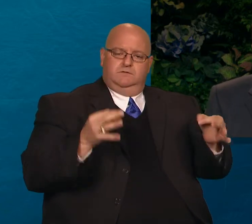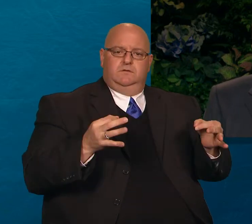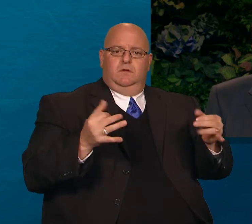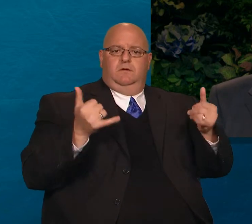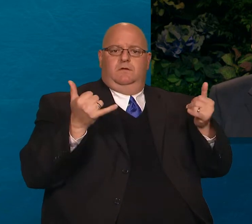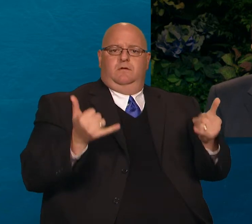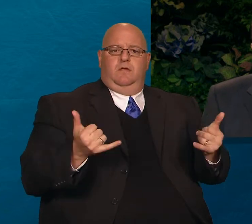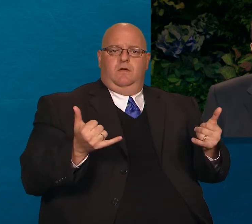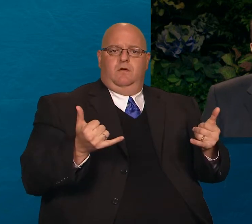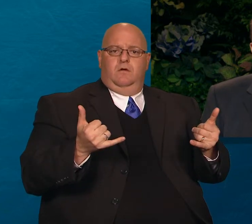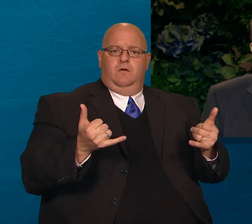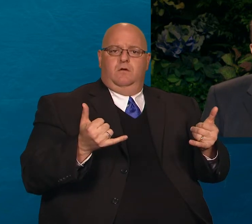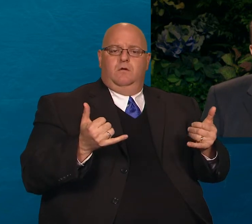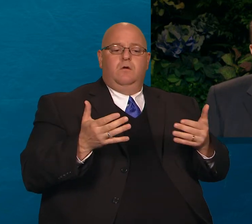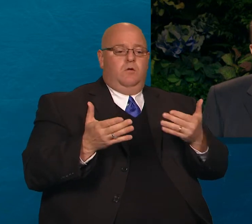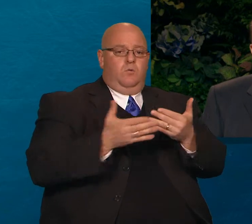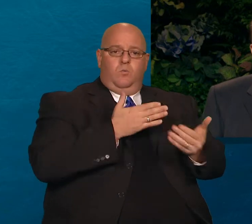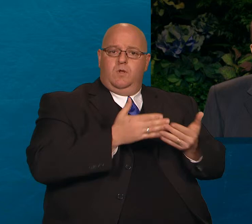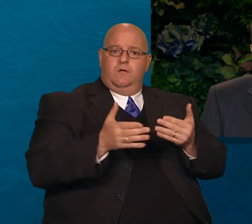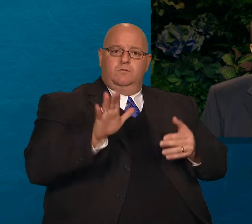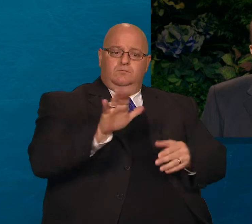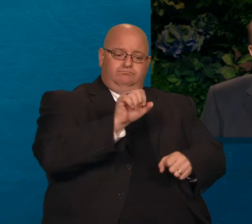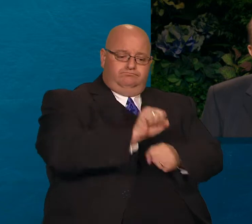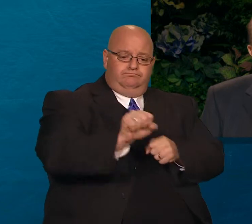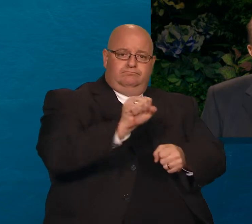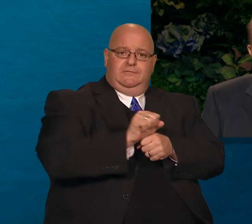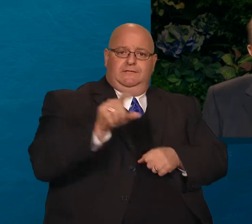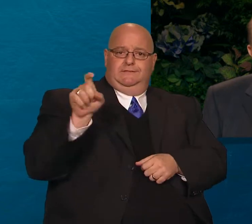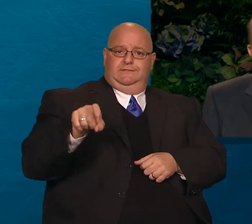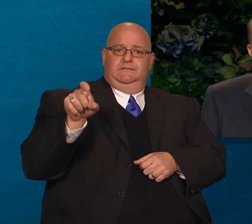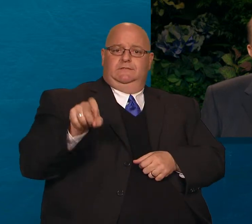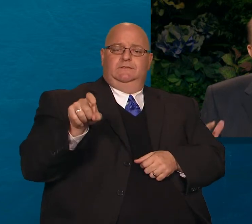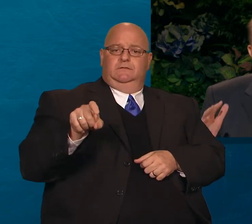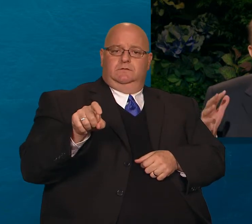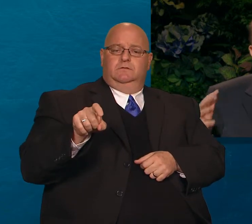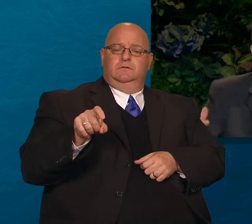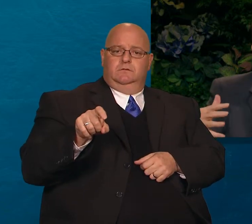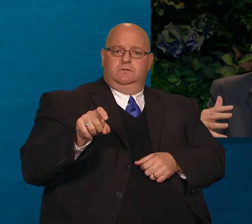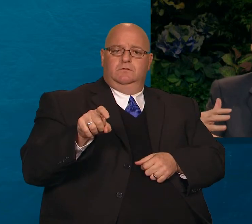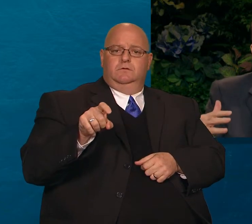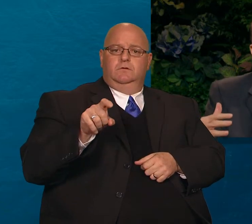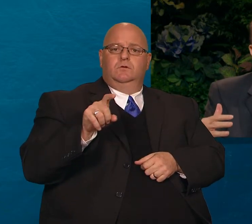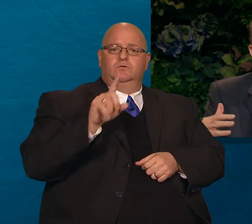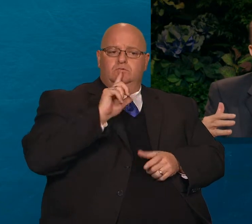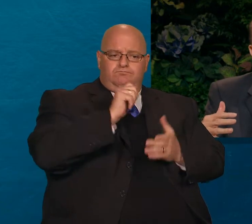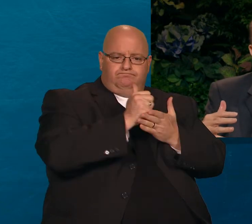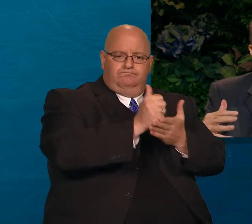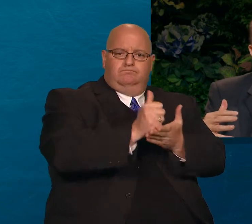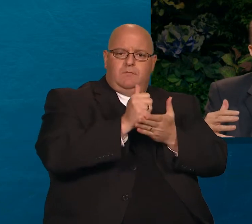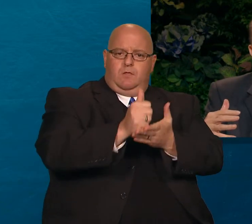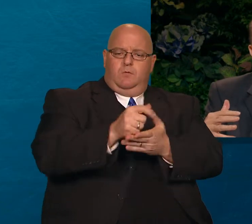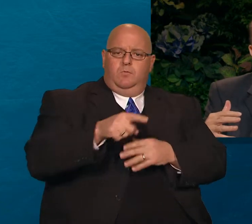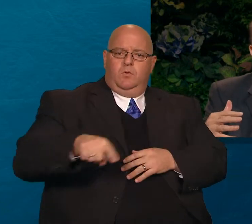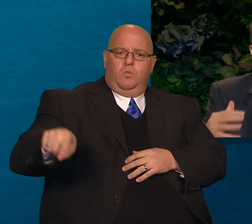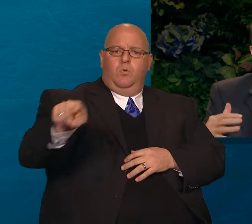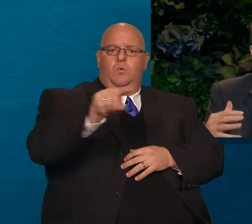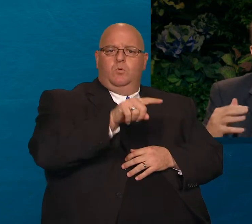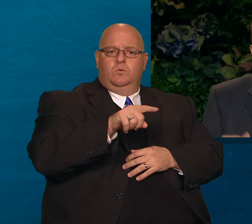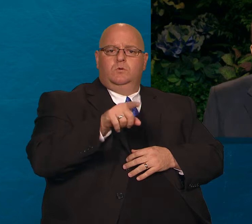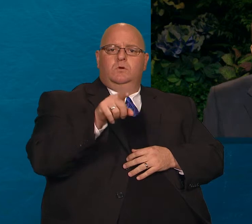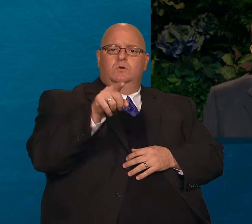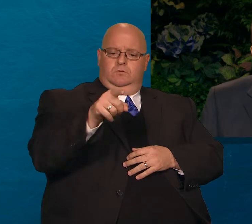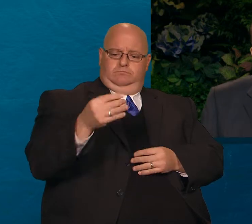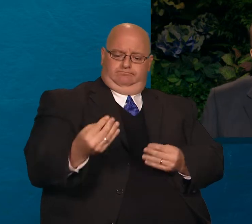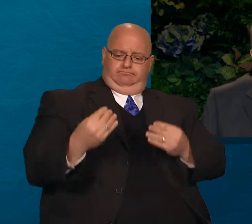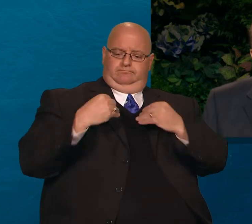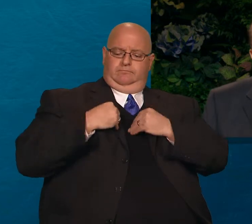now to make whatever effort is necessary to reach those whom you've been